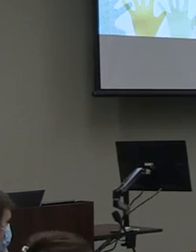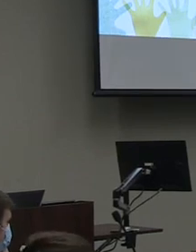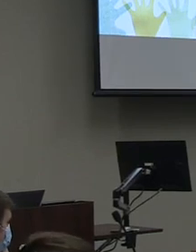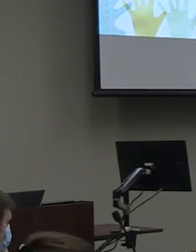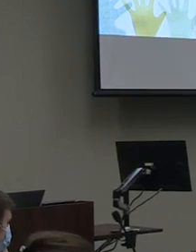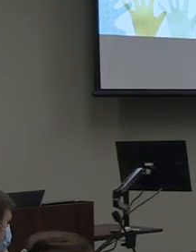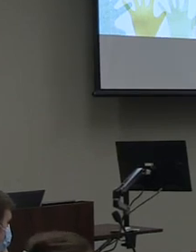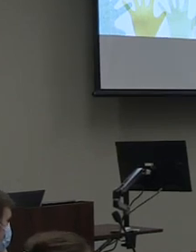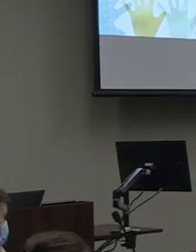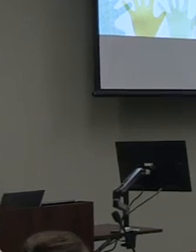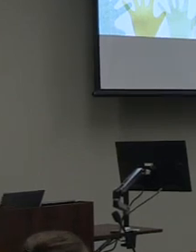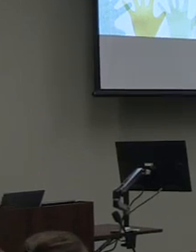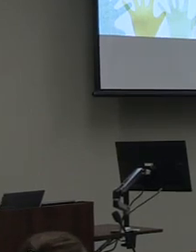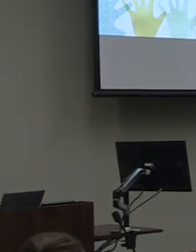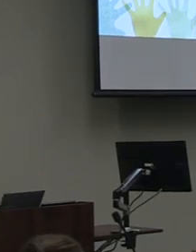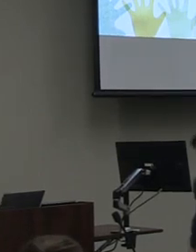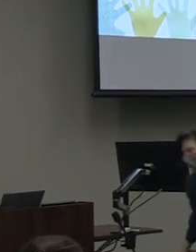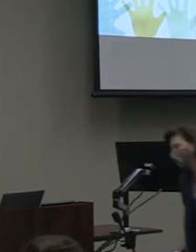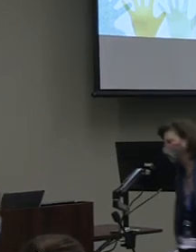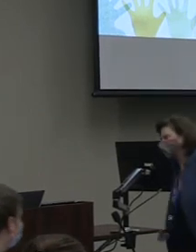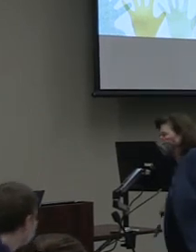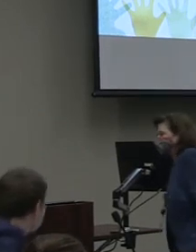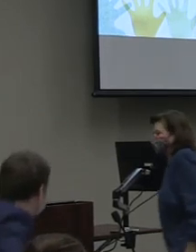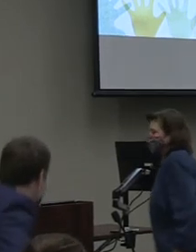just did that a little picture.